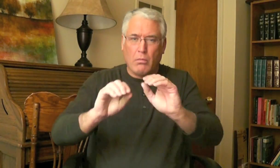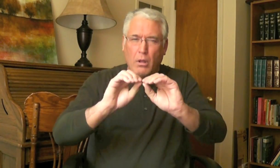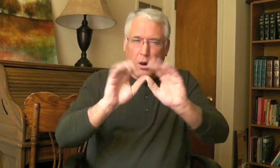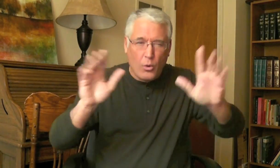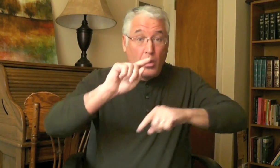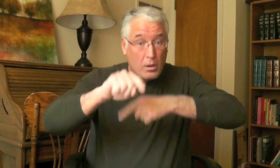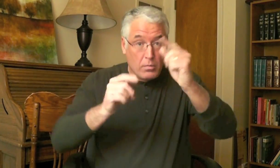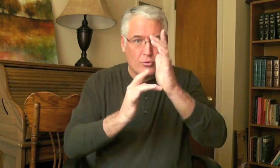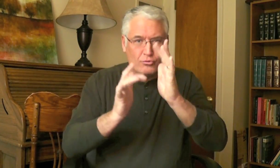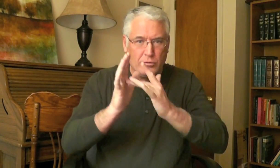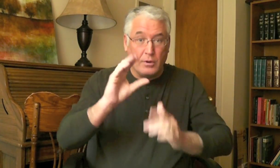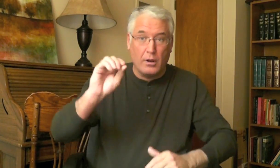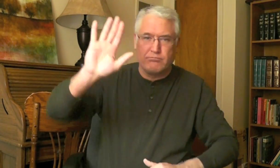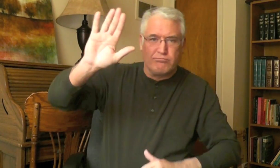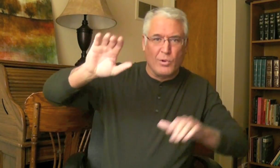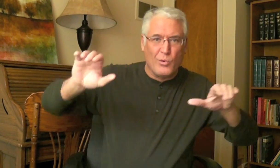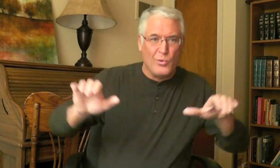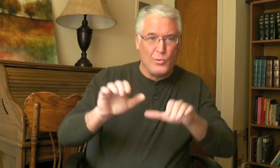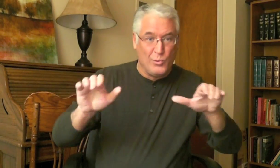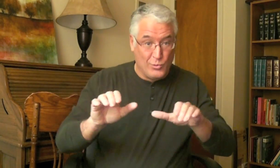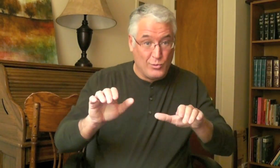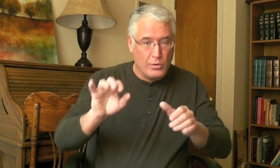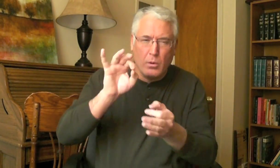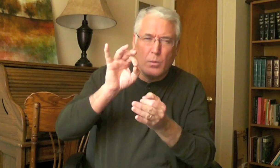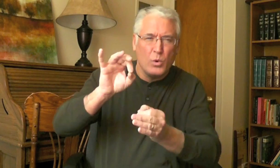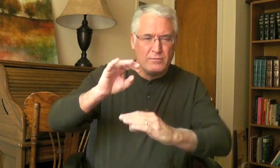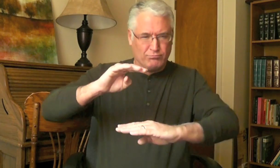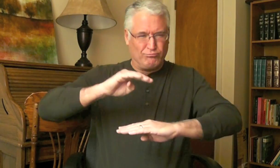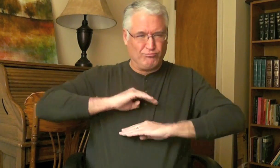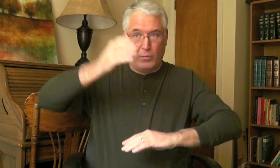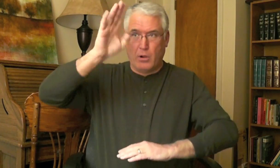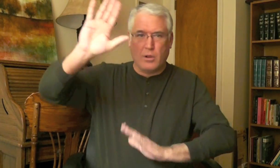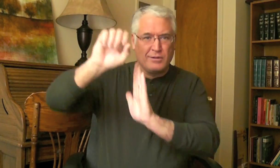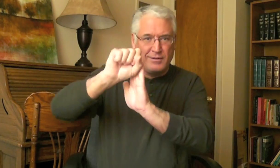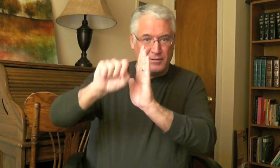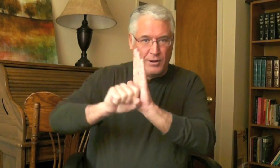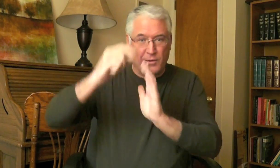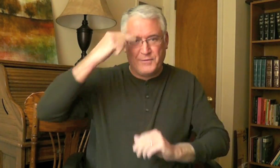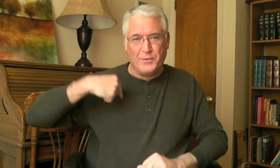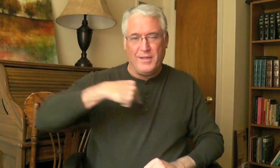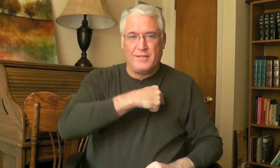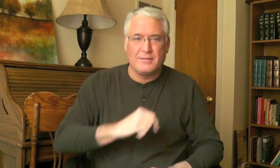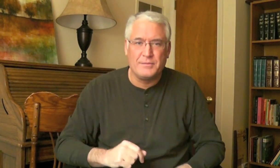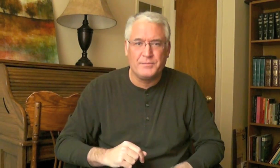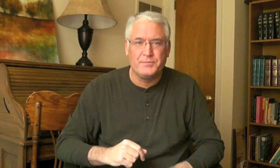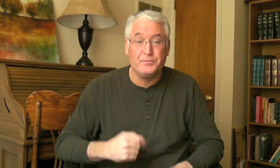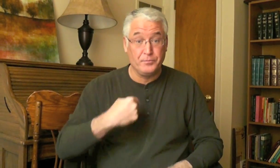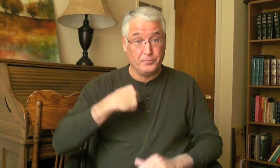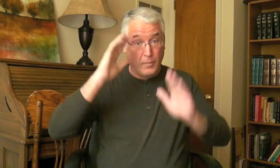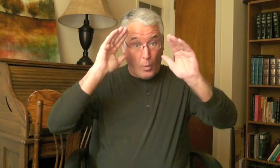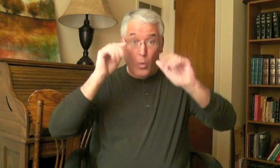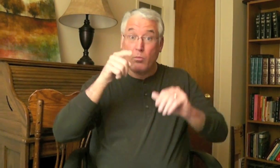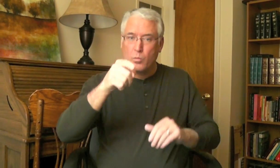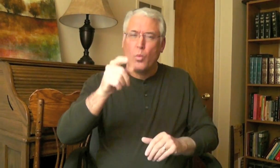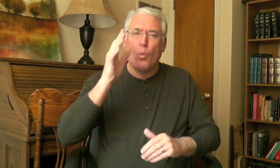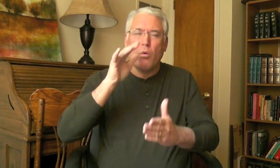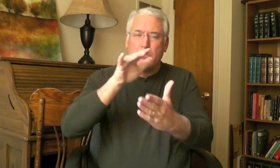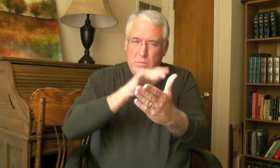Testament opens up the mystery clearly about Jesus Christ and his work that perfectly satisfied the standard for us.